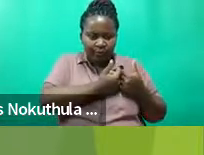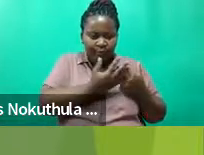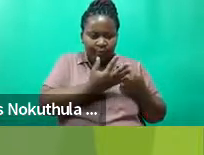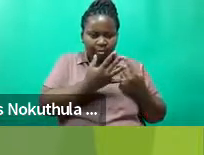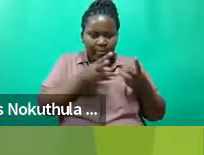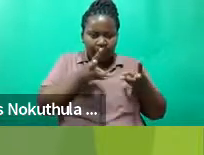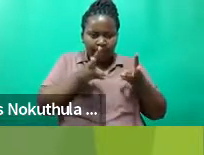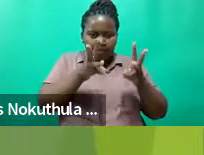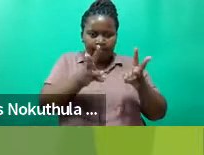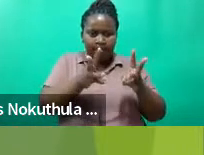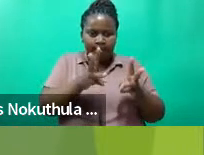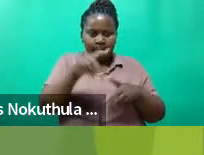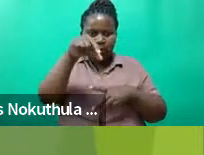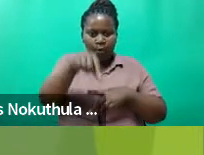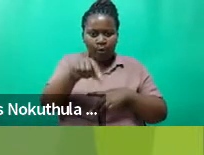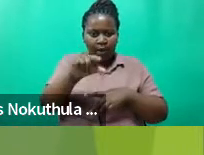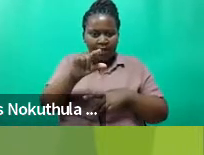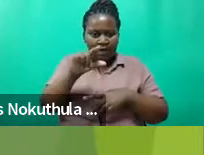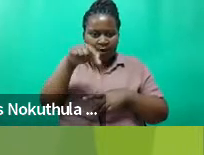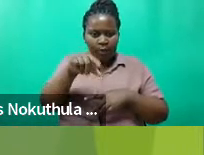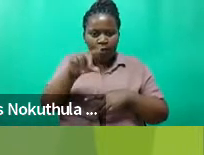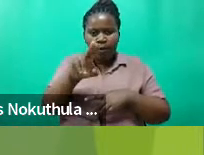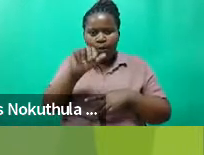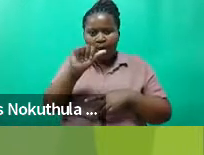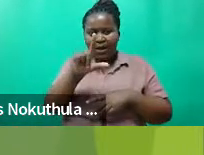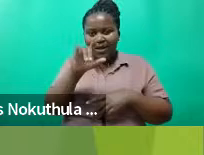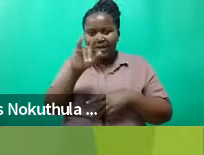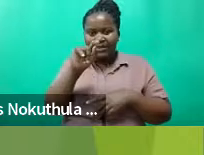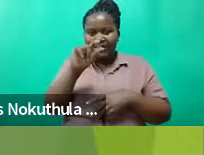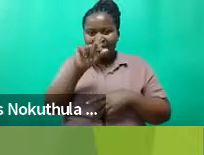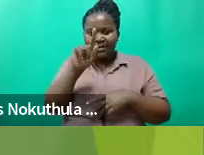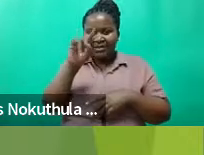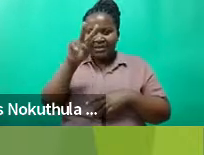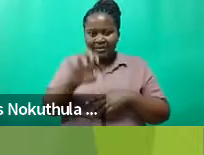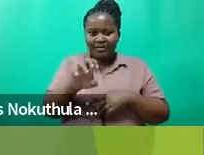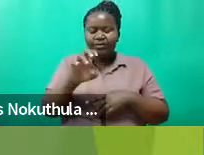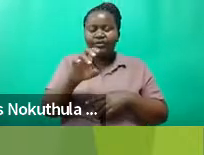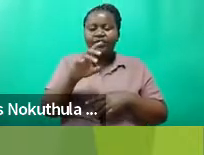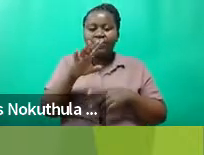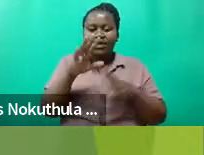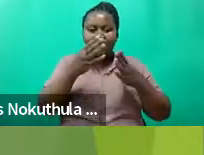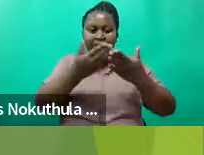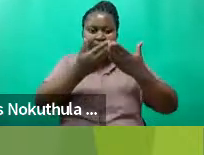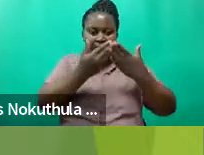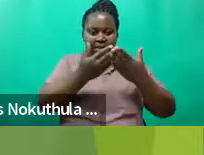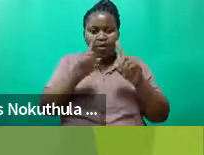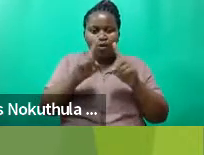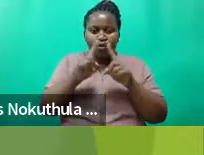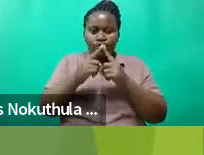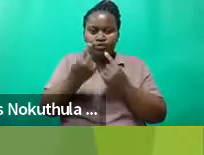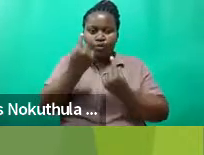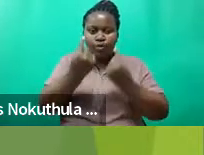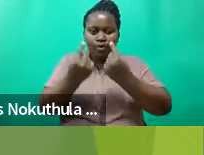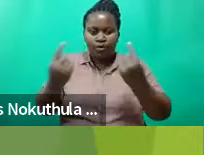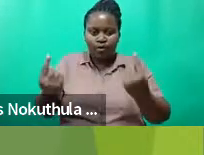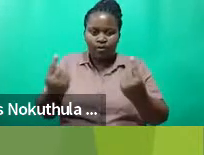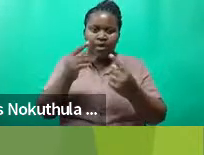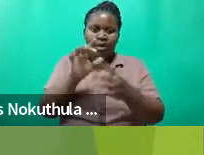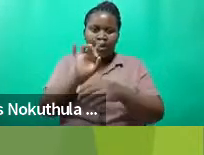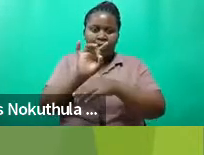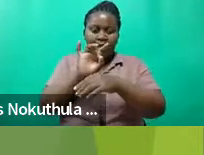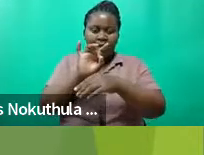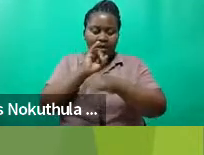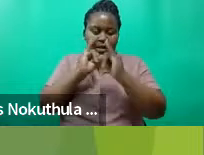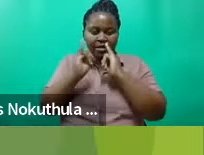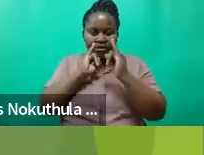the qualitative research design was used for this study, and one-on-one interviews was conducted with 20 female students living with